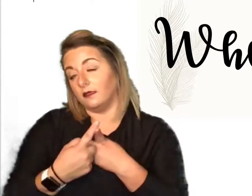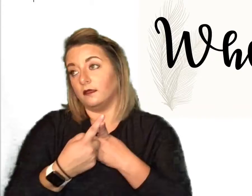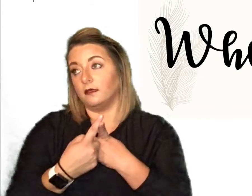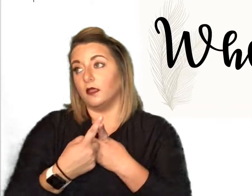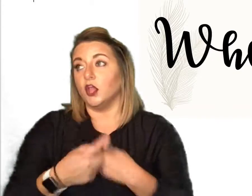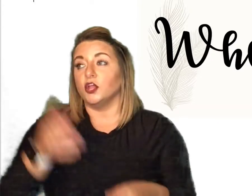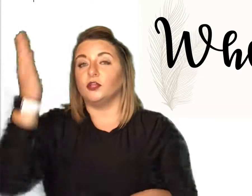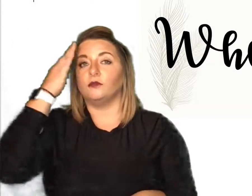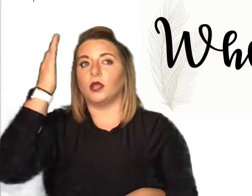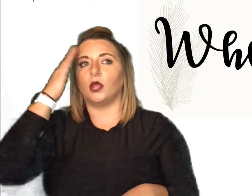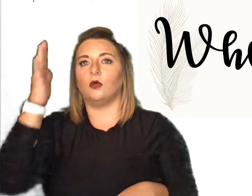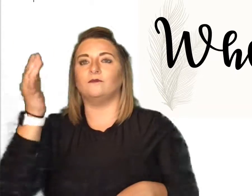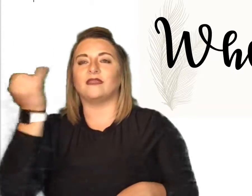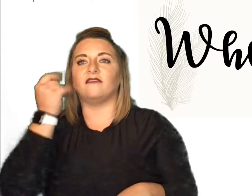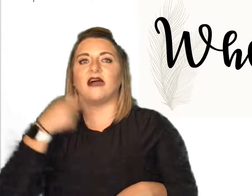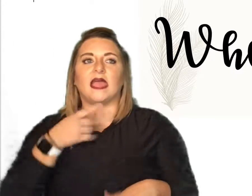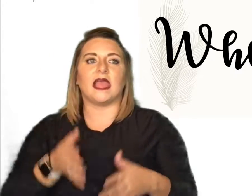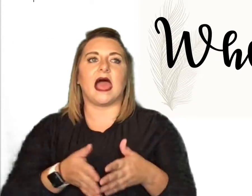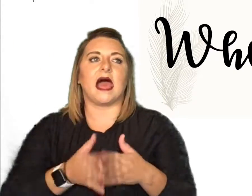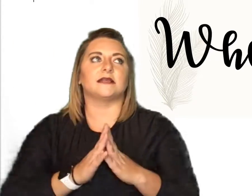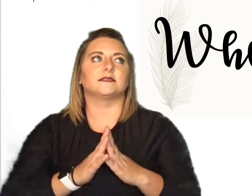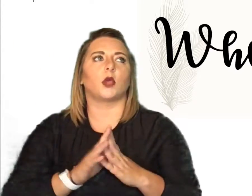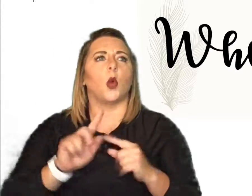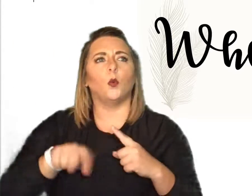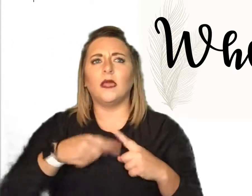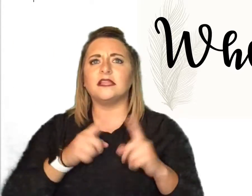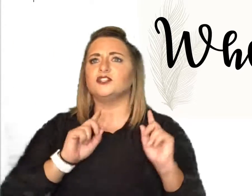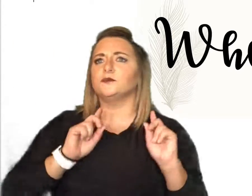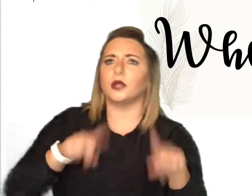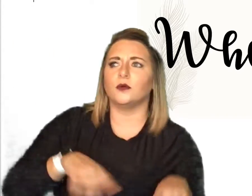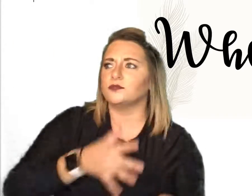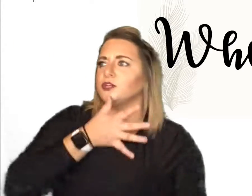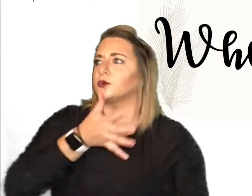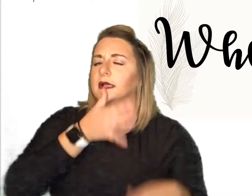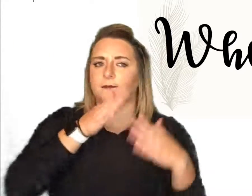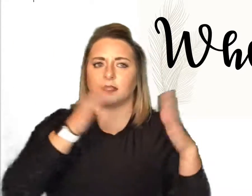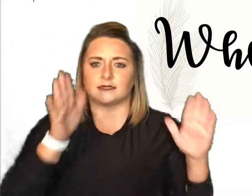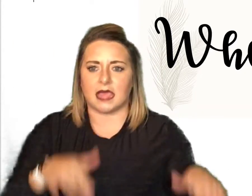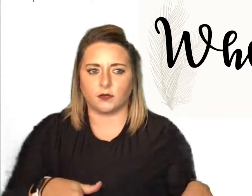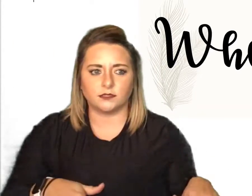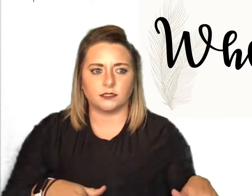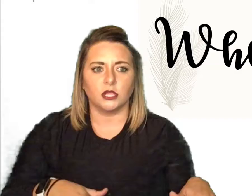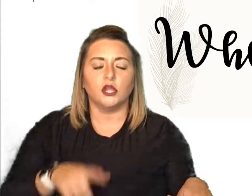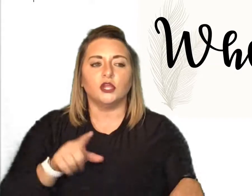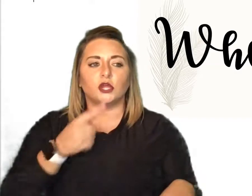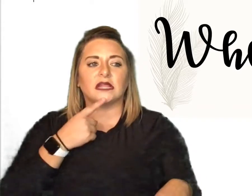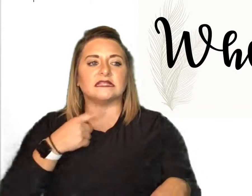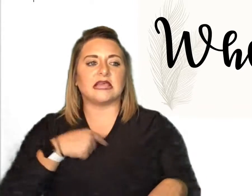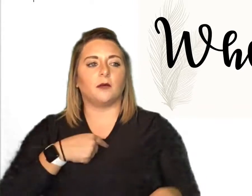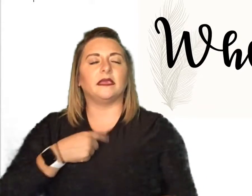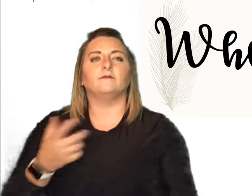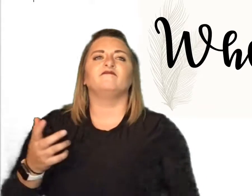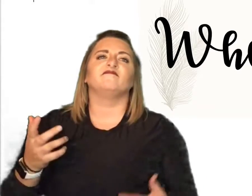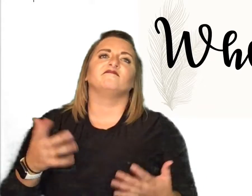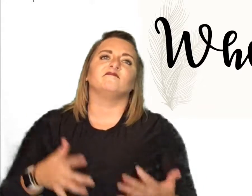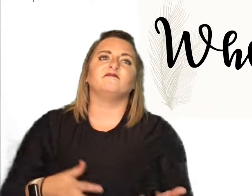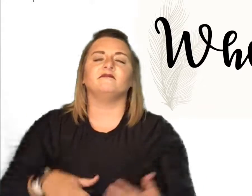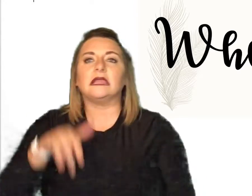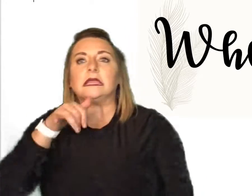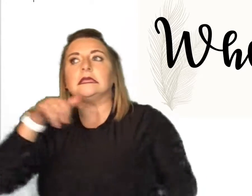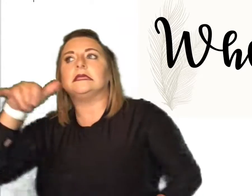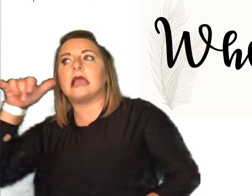when. You know, if I ask, when did you go to your grandma's house? You're going to tell me,